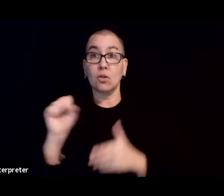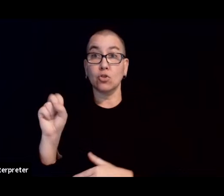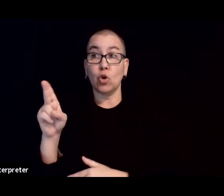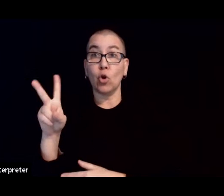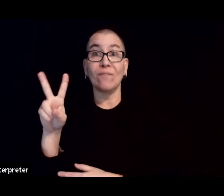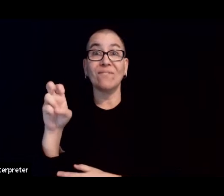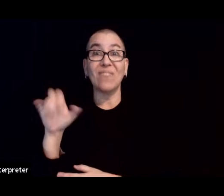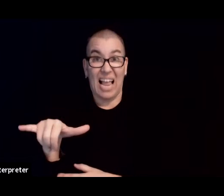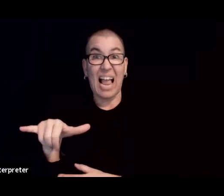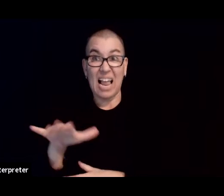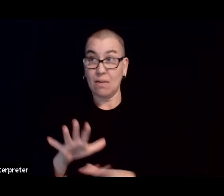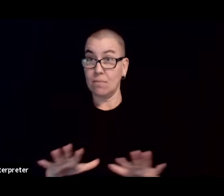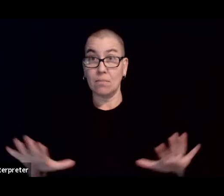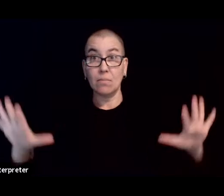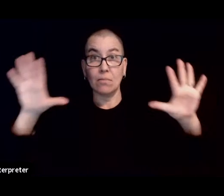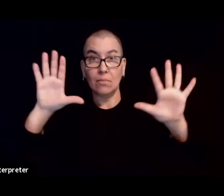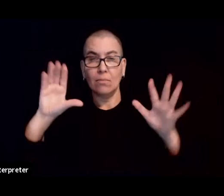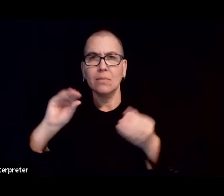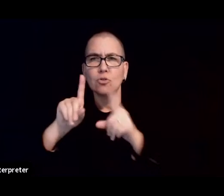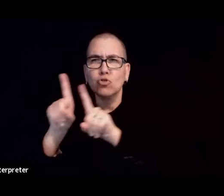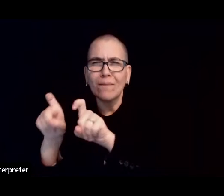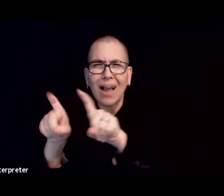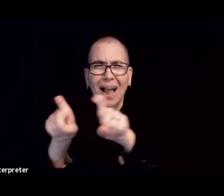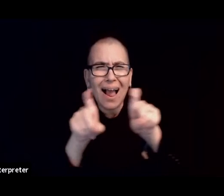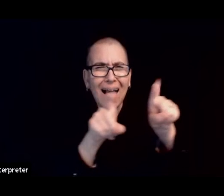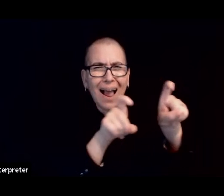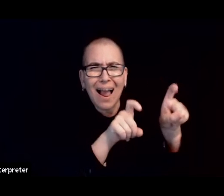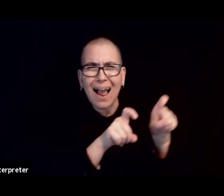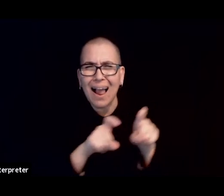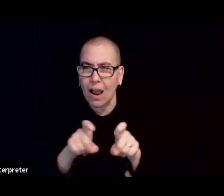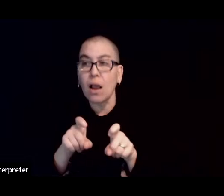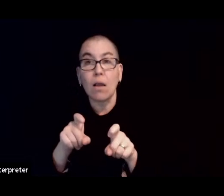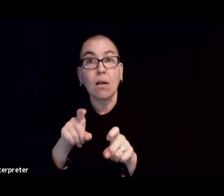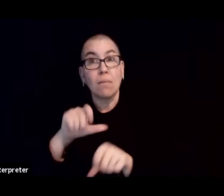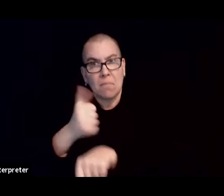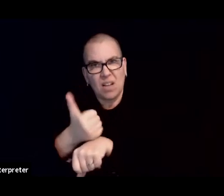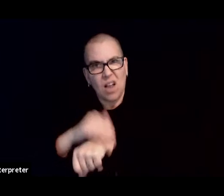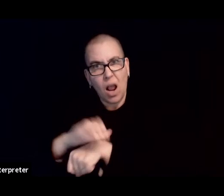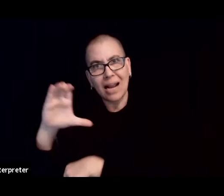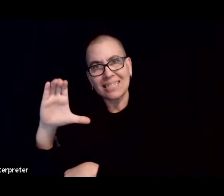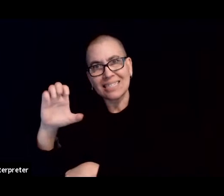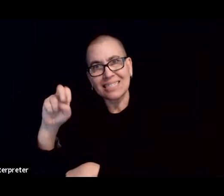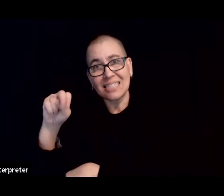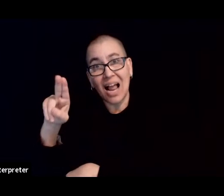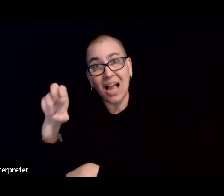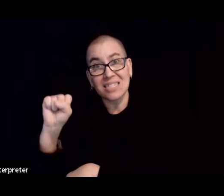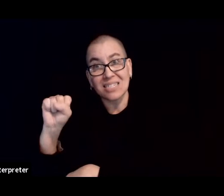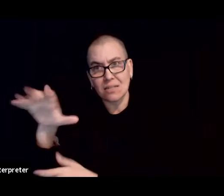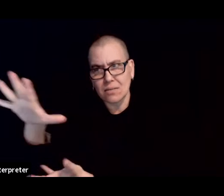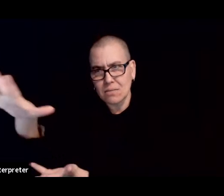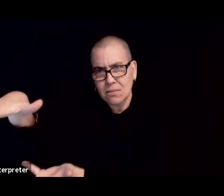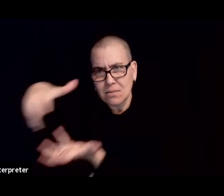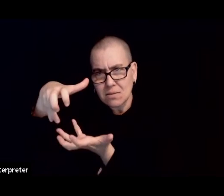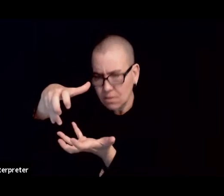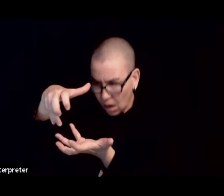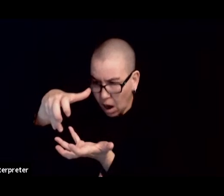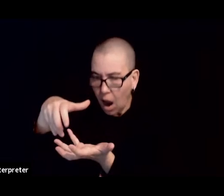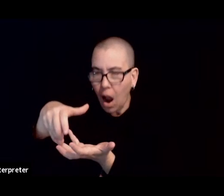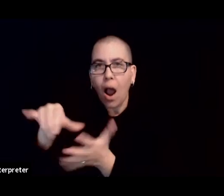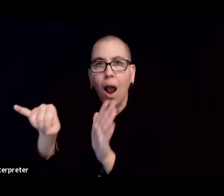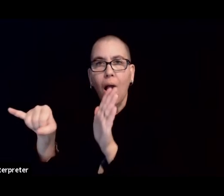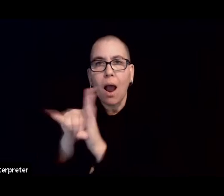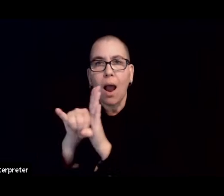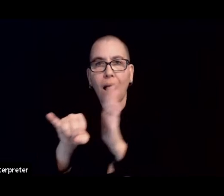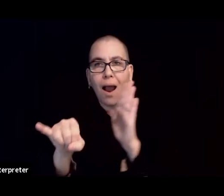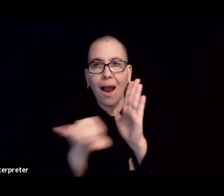all the states are using to determine the allocations for healthcare workers. So it's being used across the country. And it's